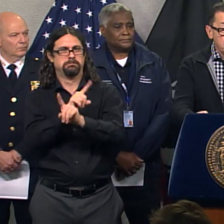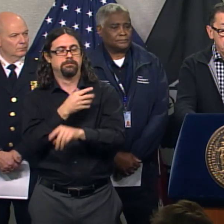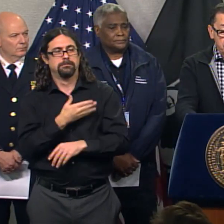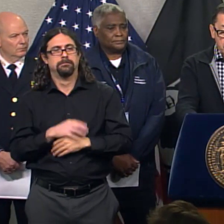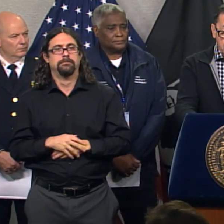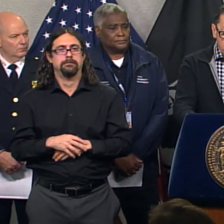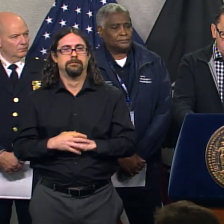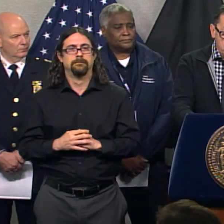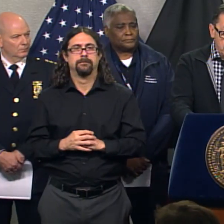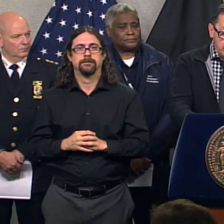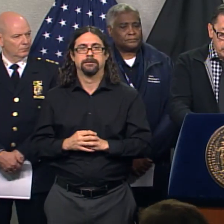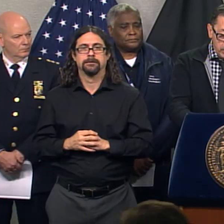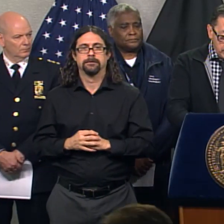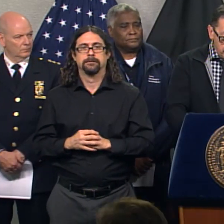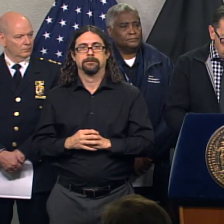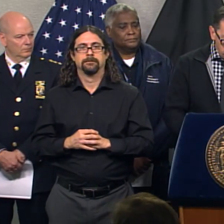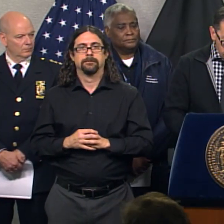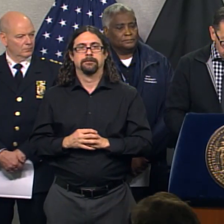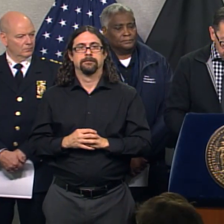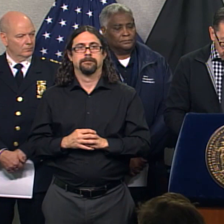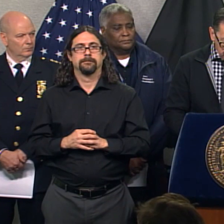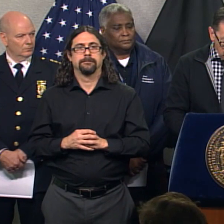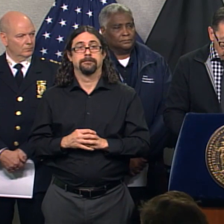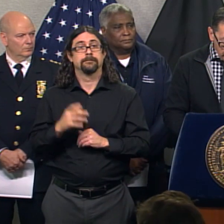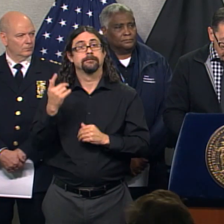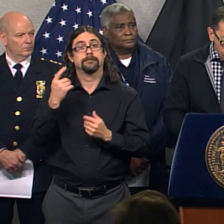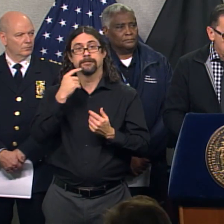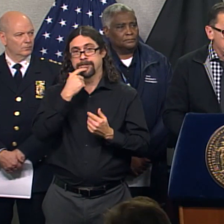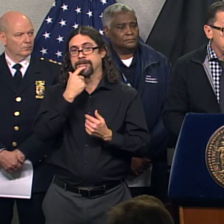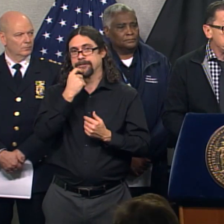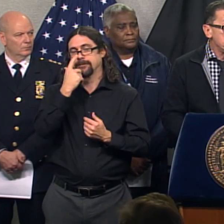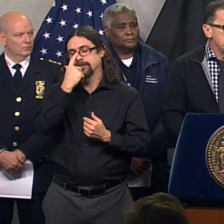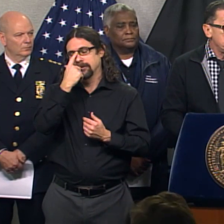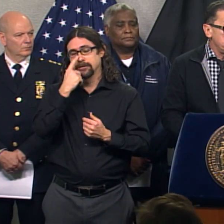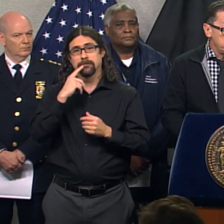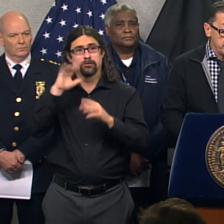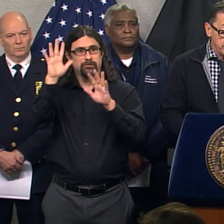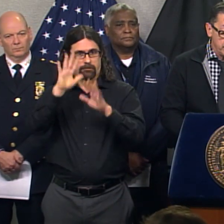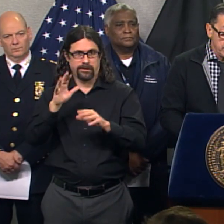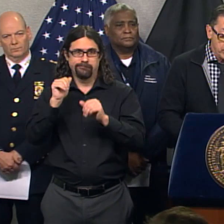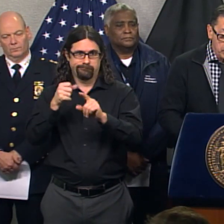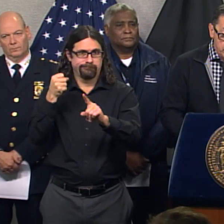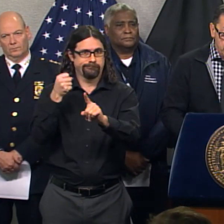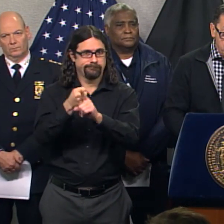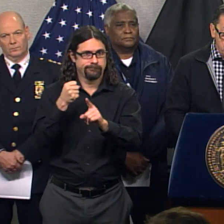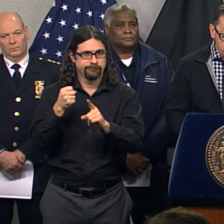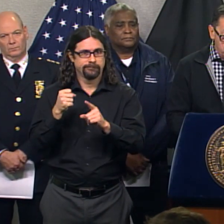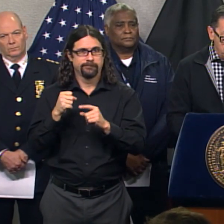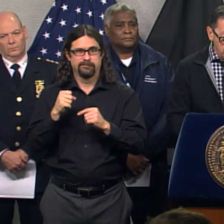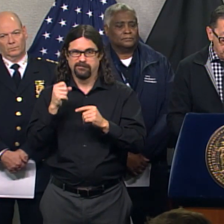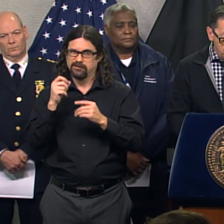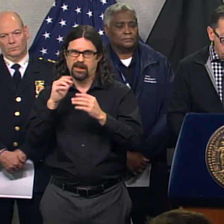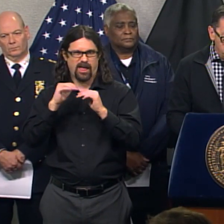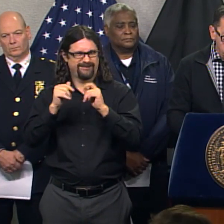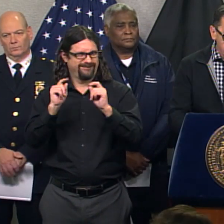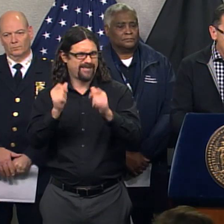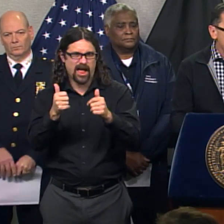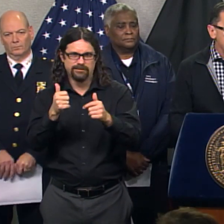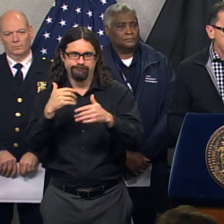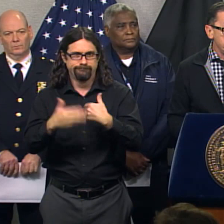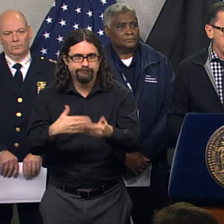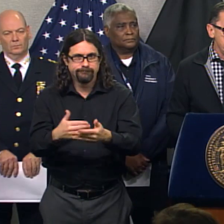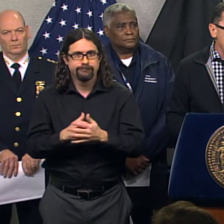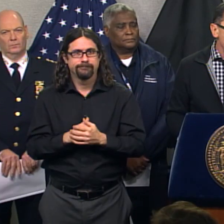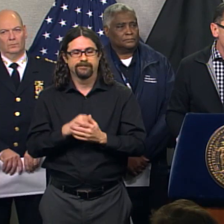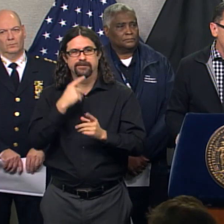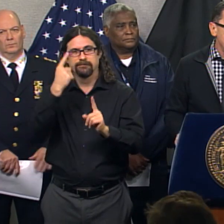Absolutely not. Unfortunately, we did lose a gentleman, and that gentleman's brother is in critical condition. The response time